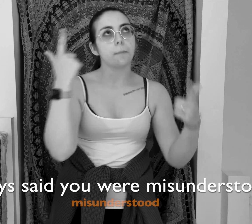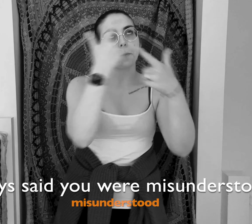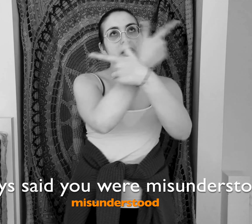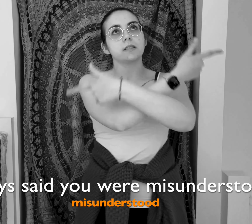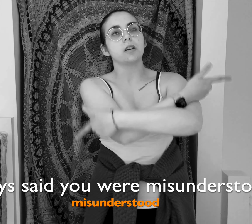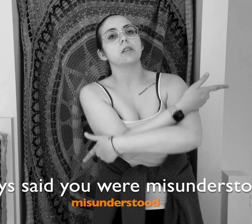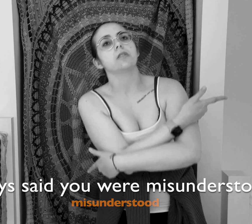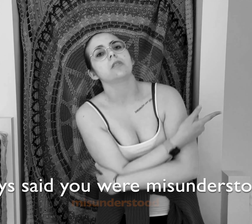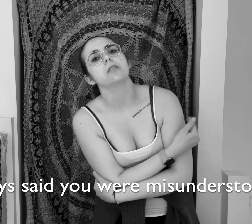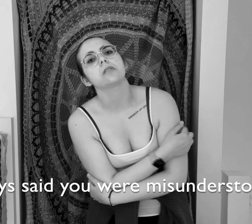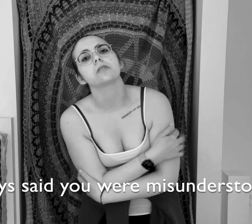misunderstood